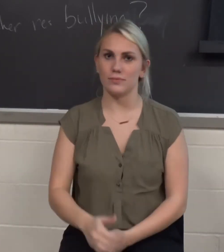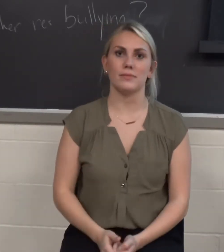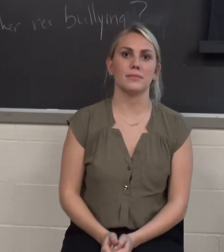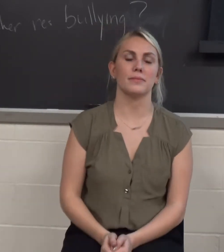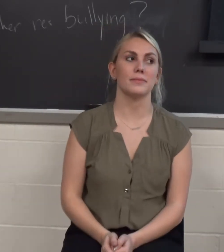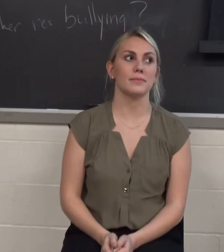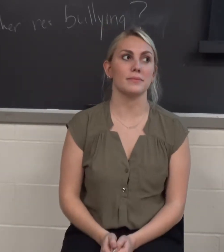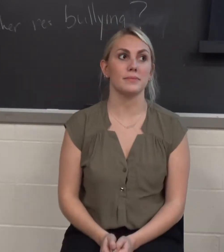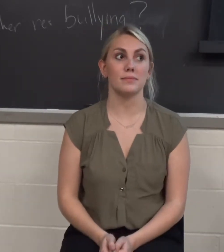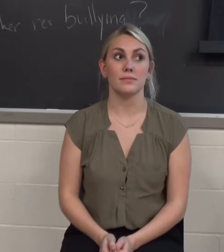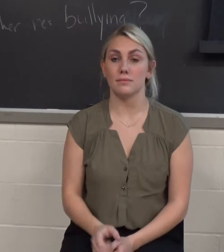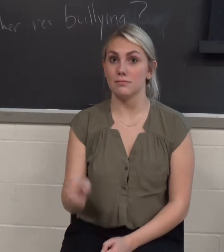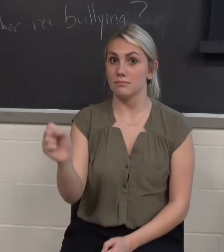Yes?